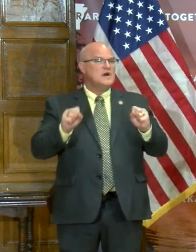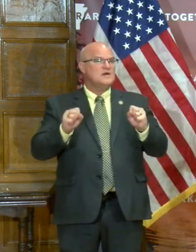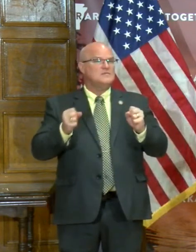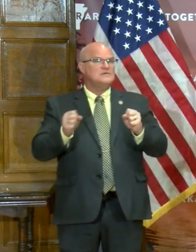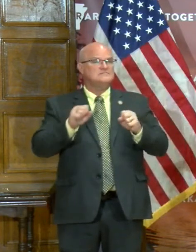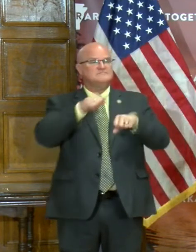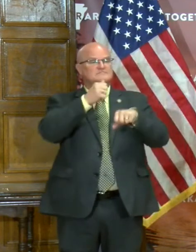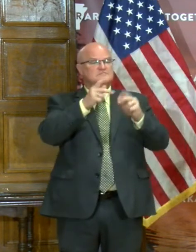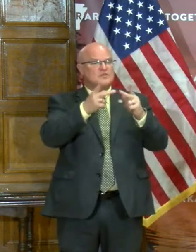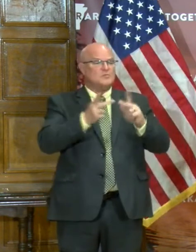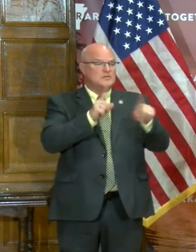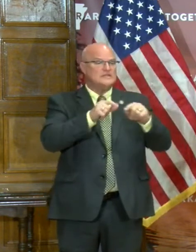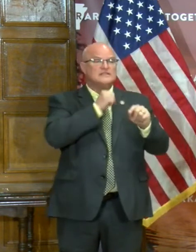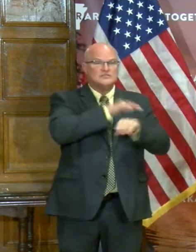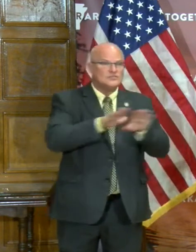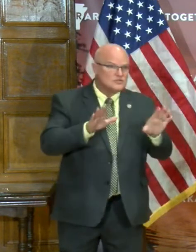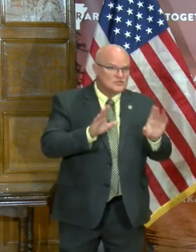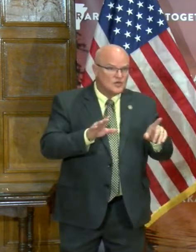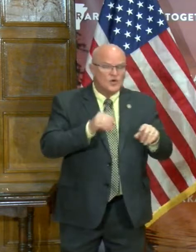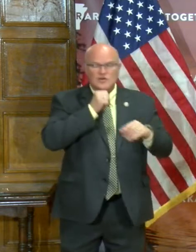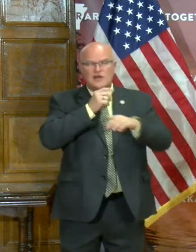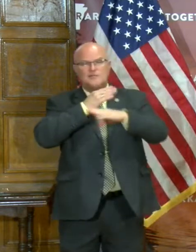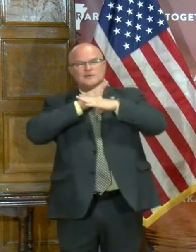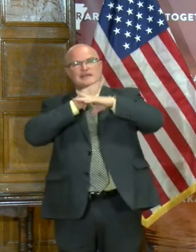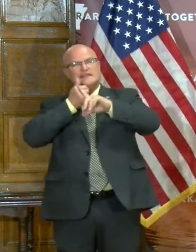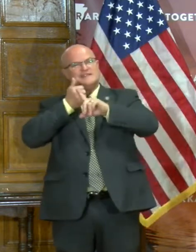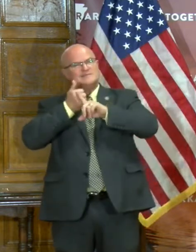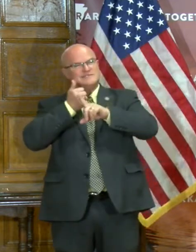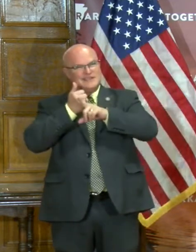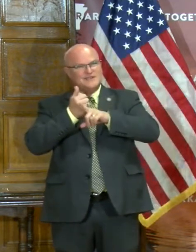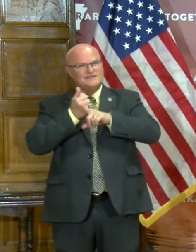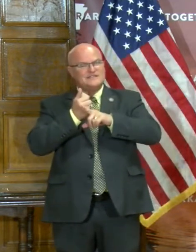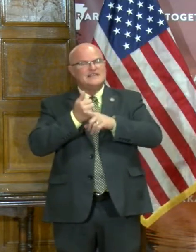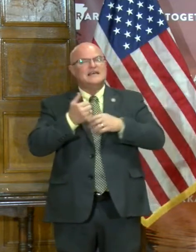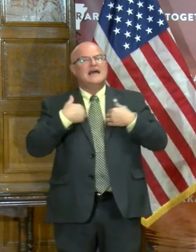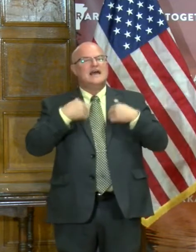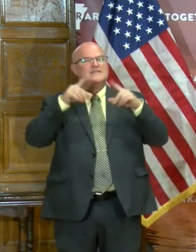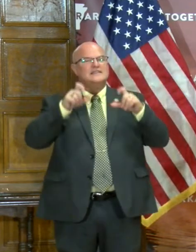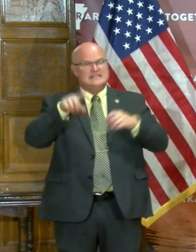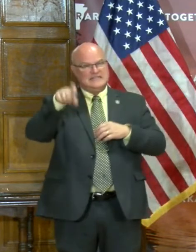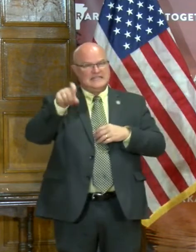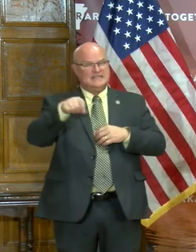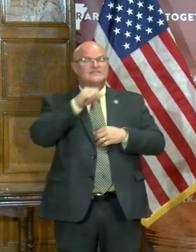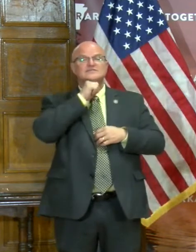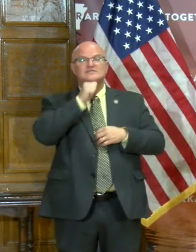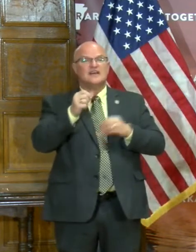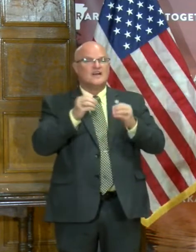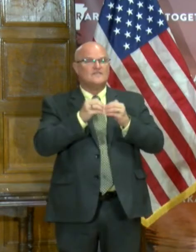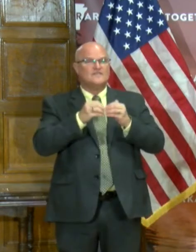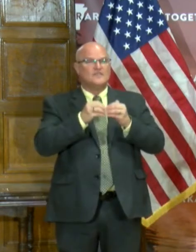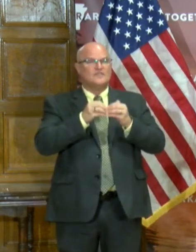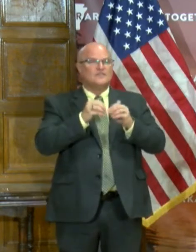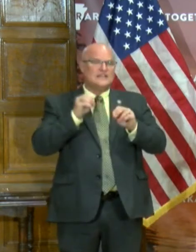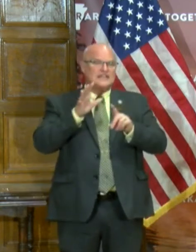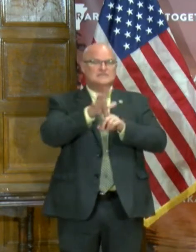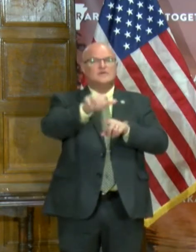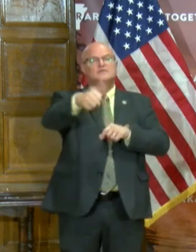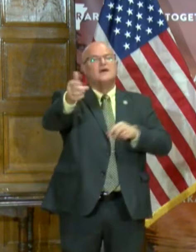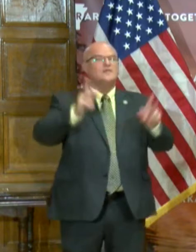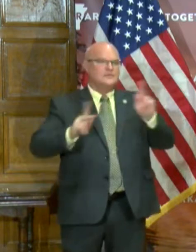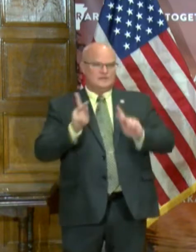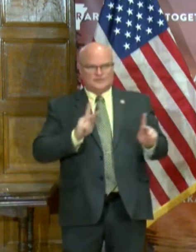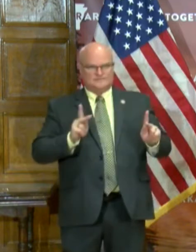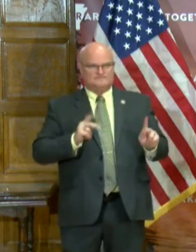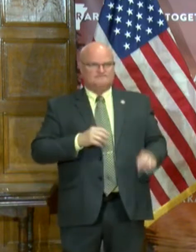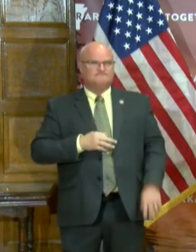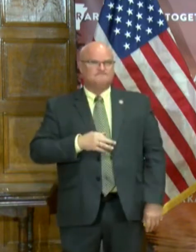in places they shouldn't be or did not protect themselves the right way get the test they need and do not further expose anyone